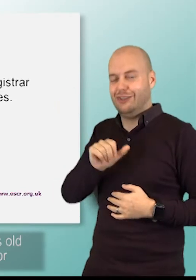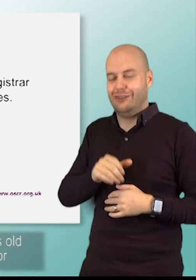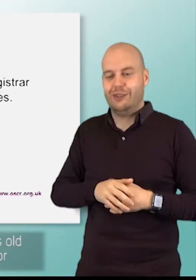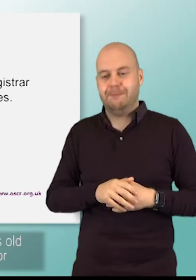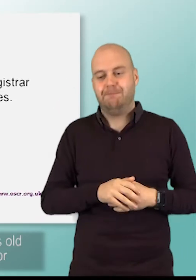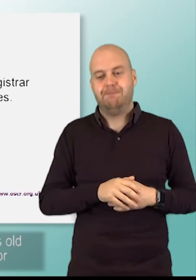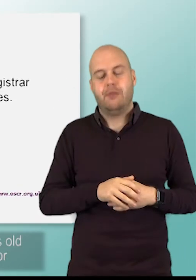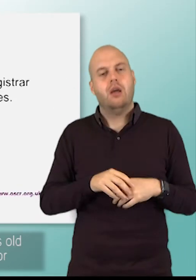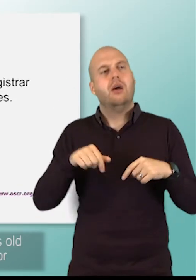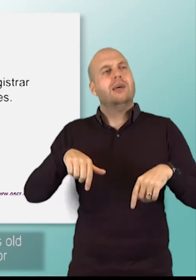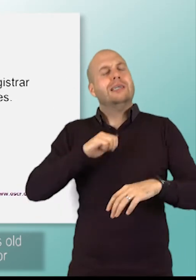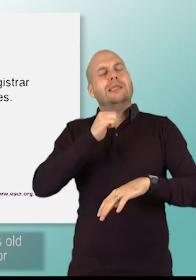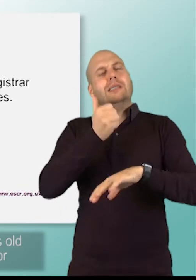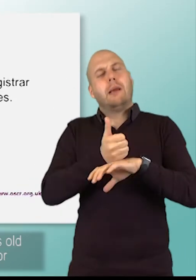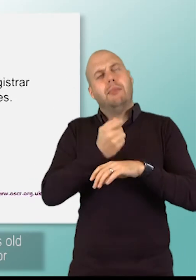set up in